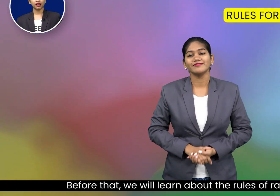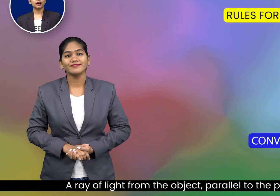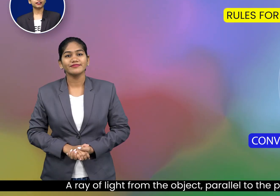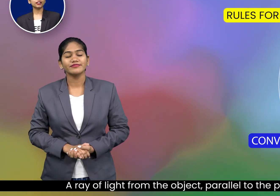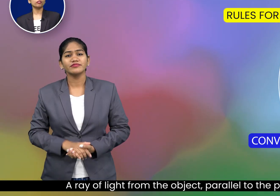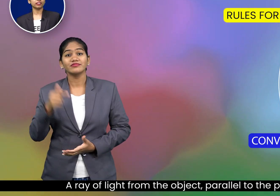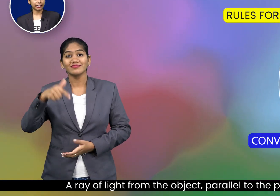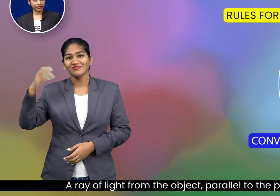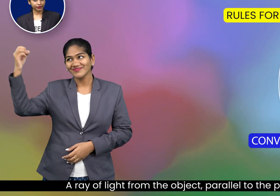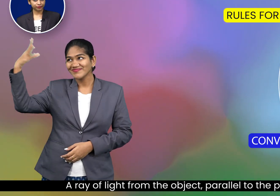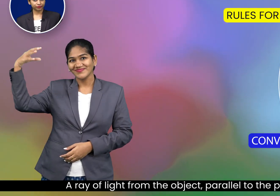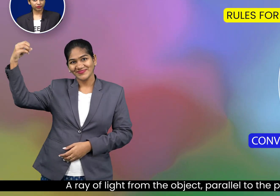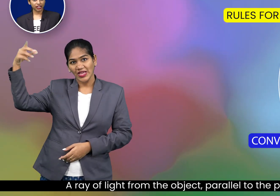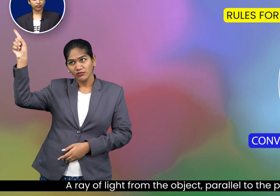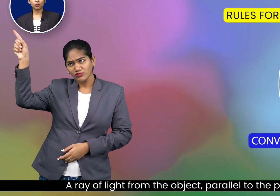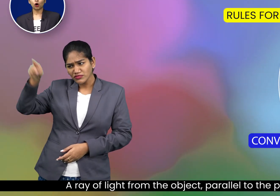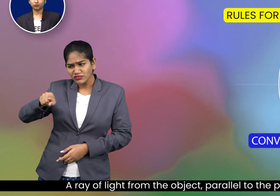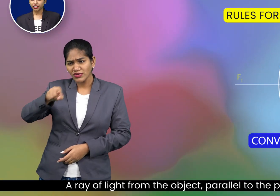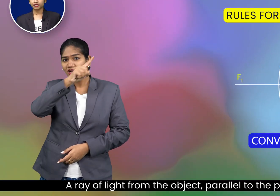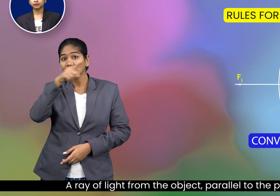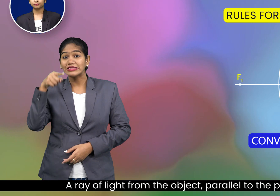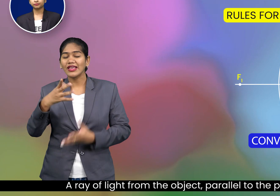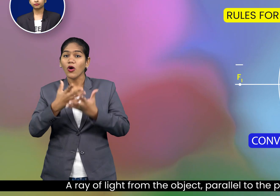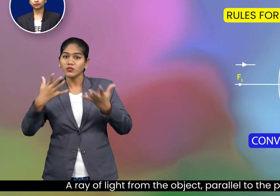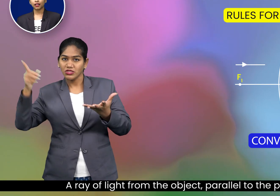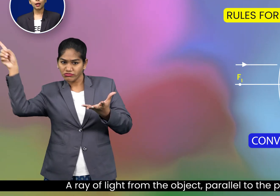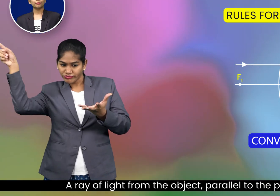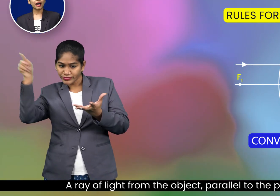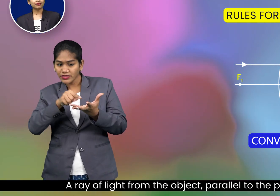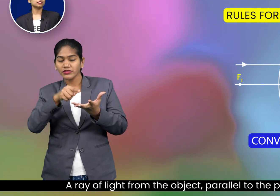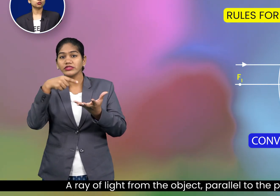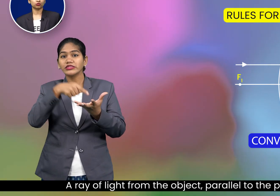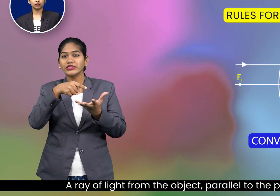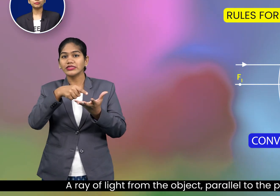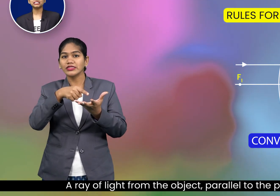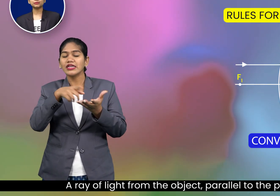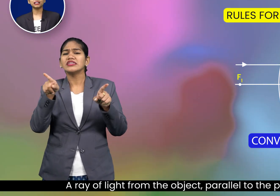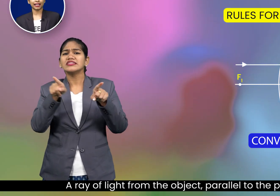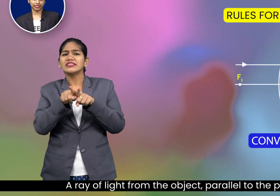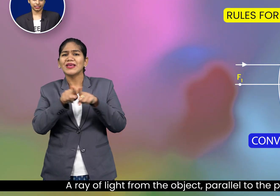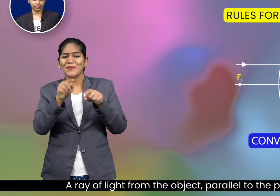A ray of light from the object parallel to the principal axis.